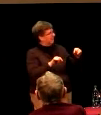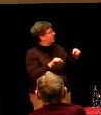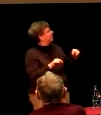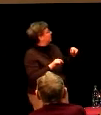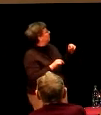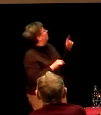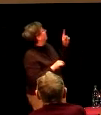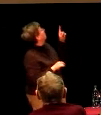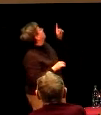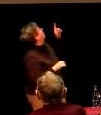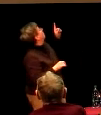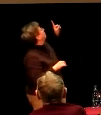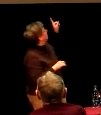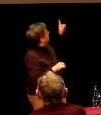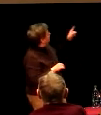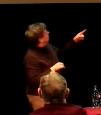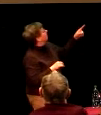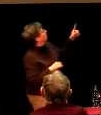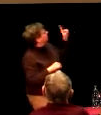in the ballast.